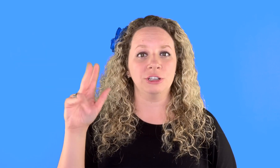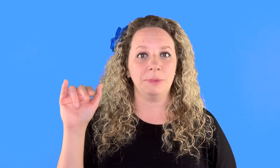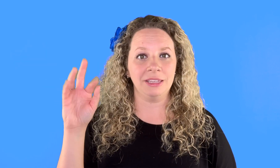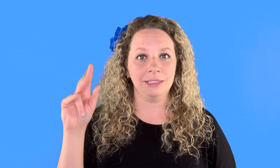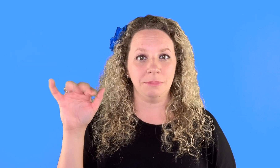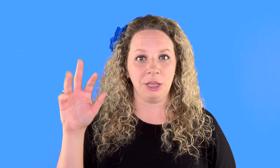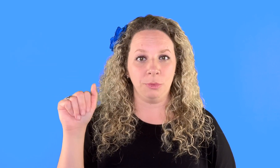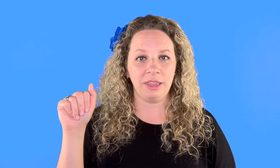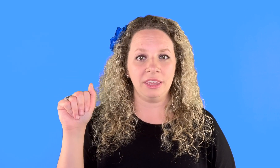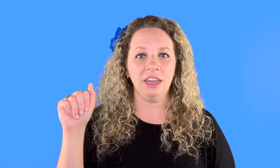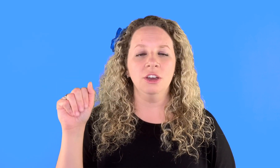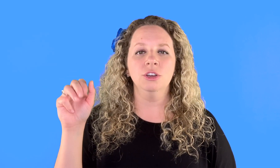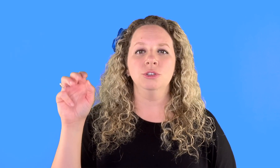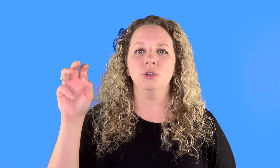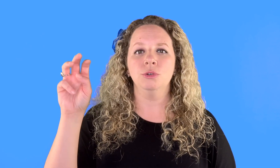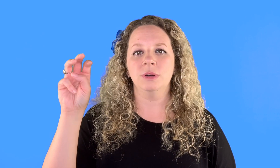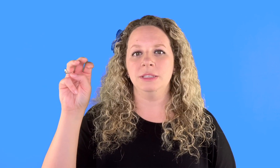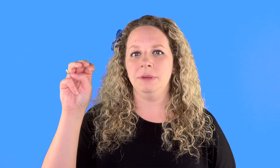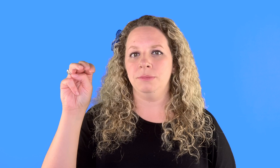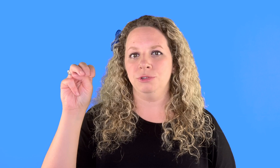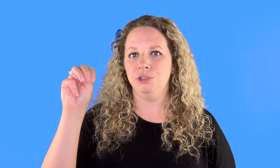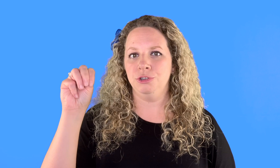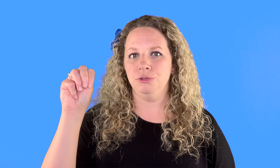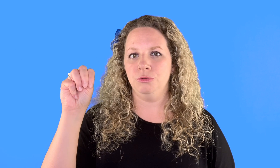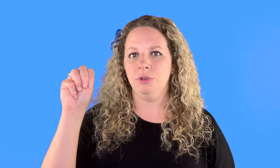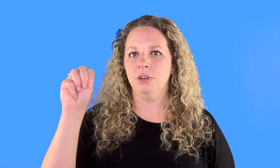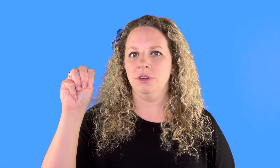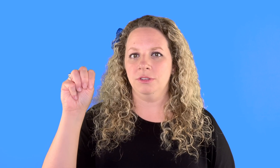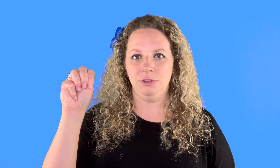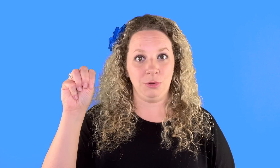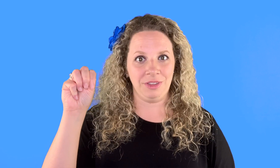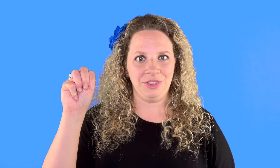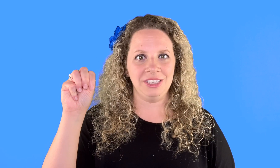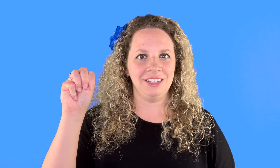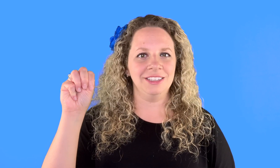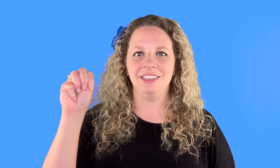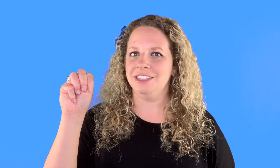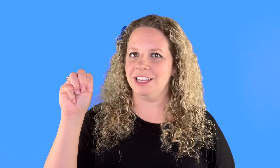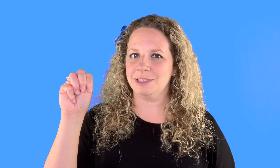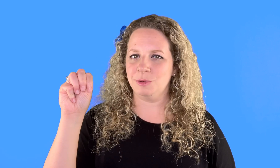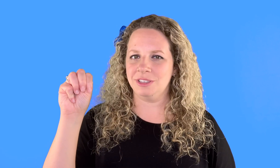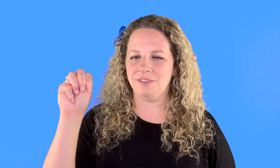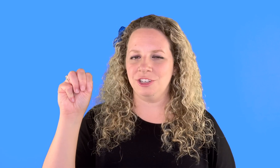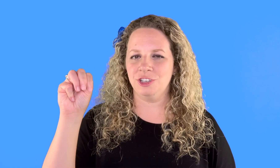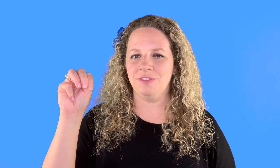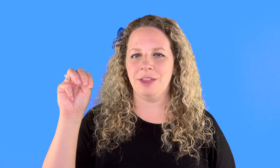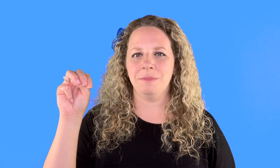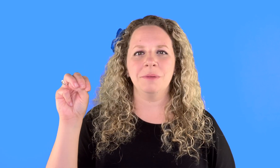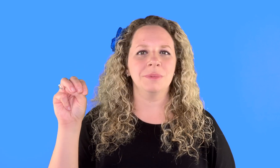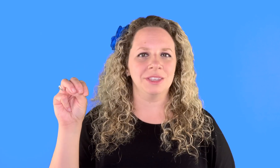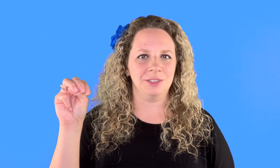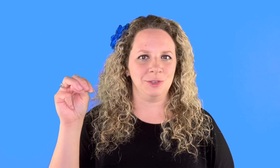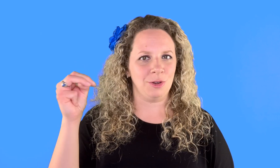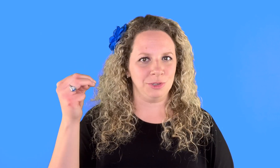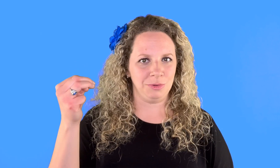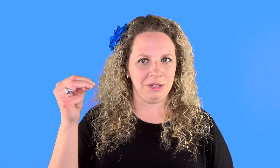fingerspelling something quickly. So you want to be able to know that this is the textbook definition of M, but this is also an M as